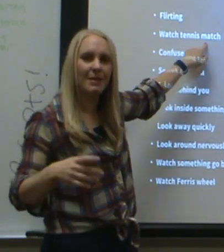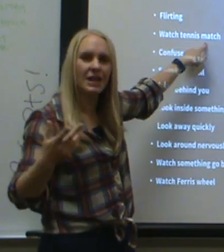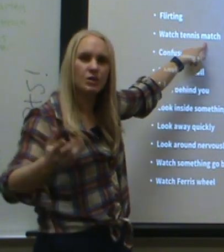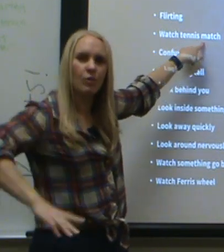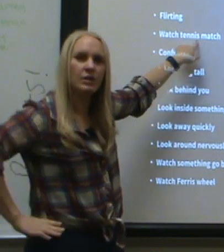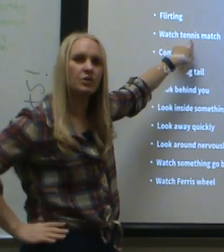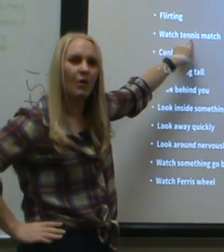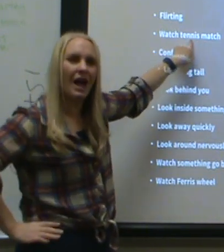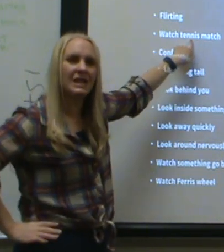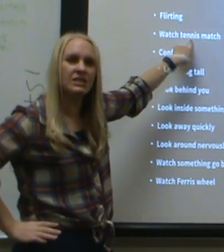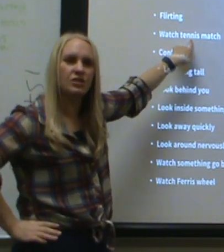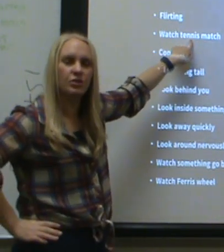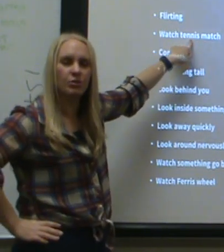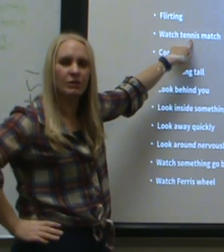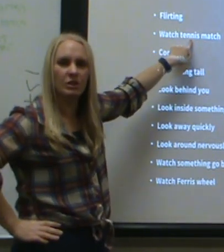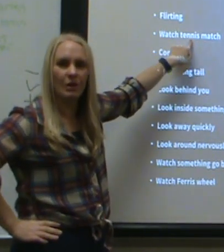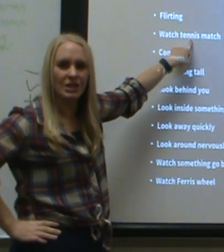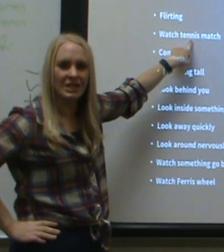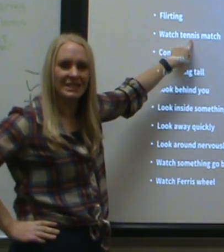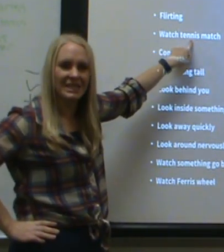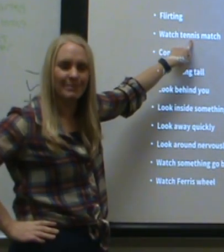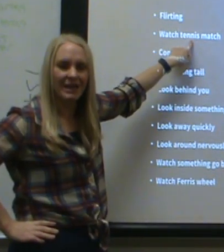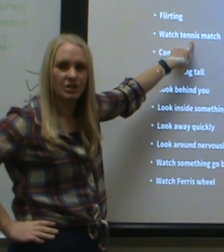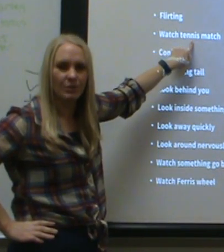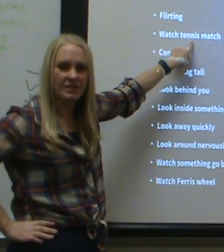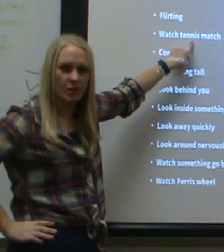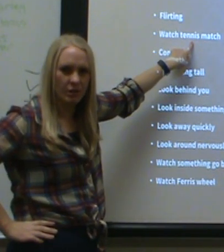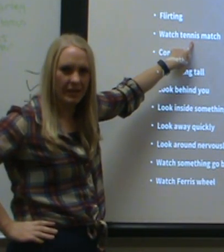match. What do eyes do when they're watching a tennis match? What does that look like?